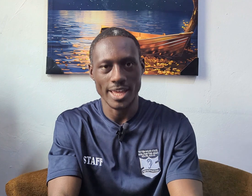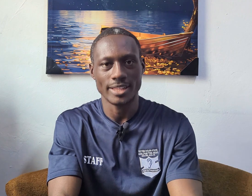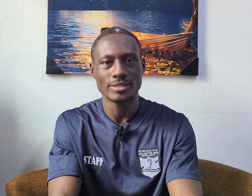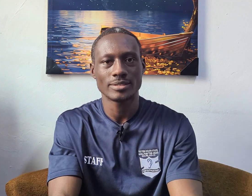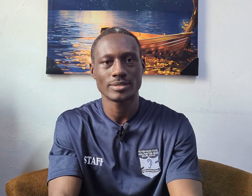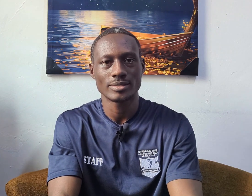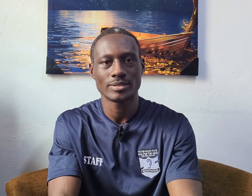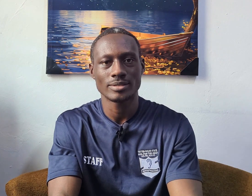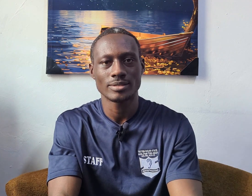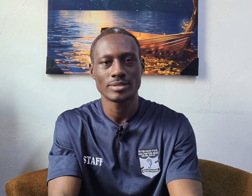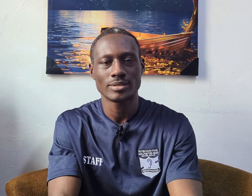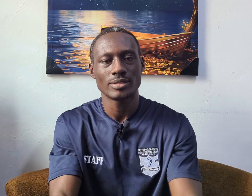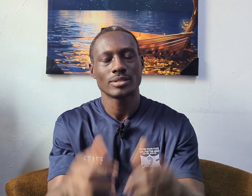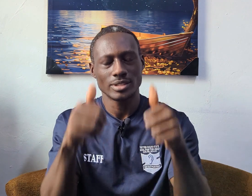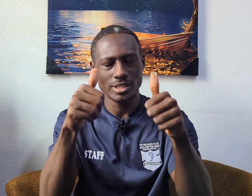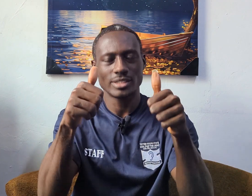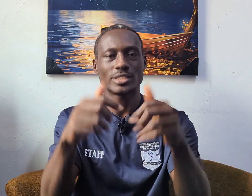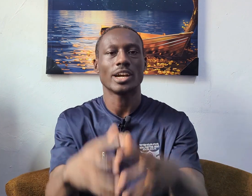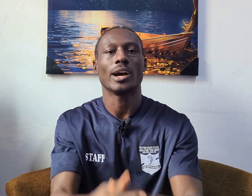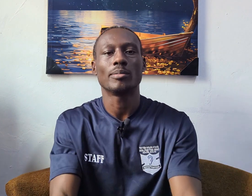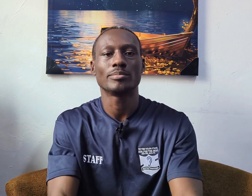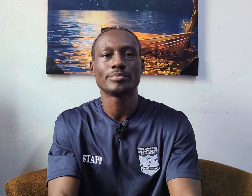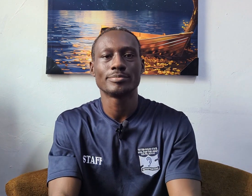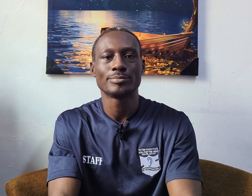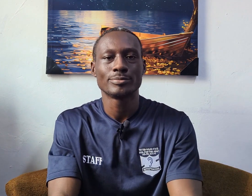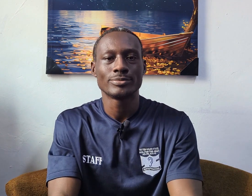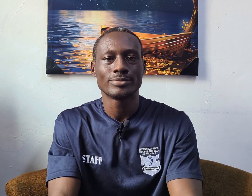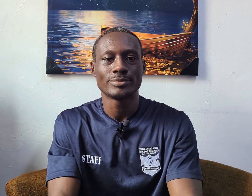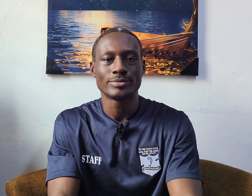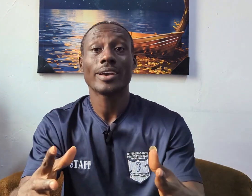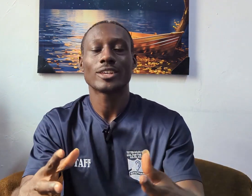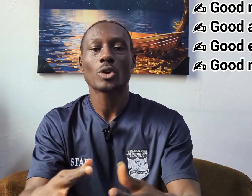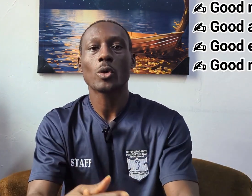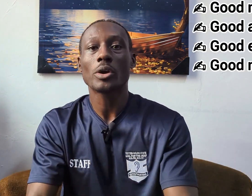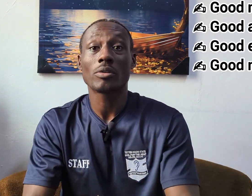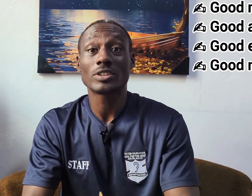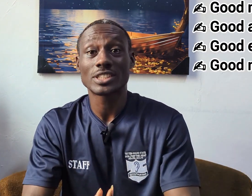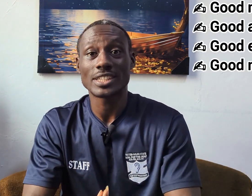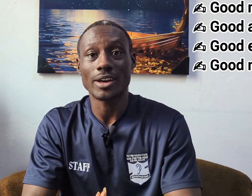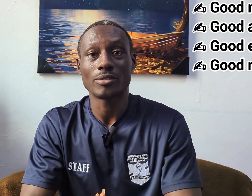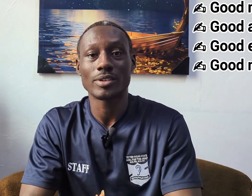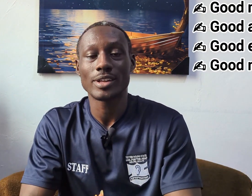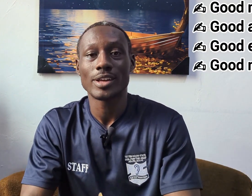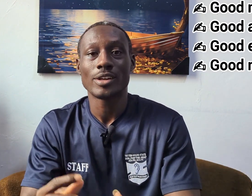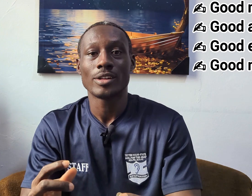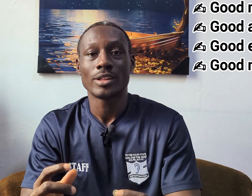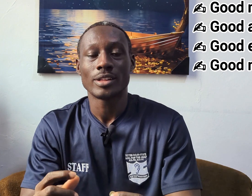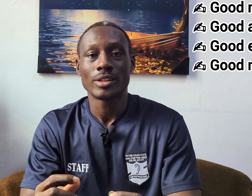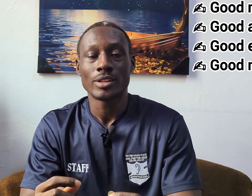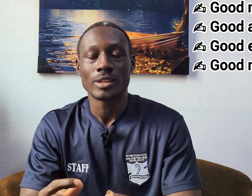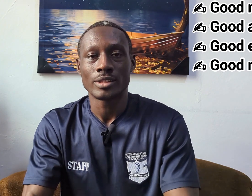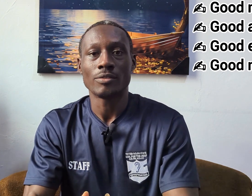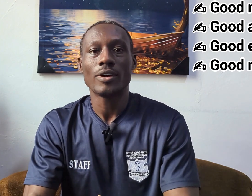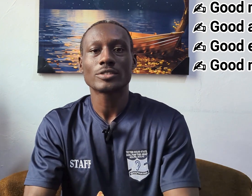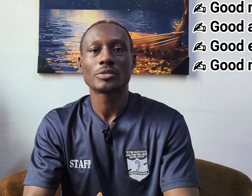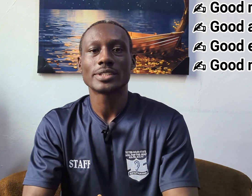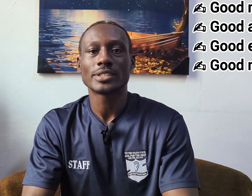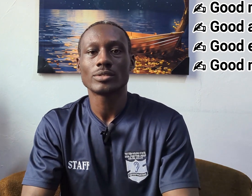Again. Good job. Okay, so a quick revision now. The first greeting